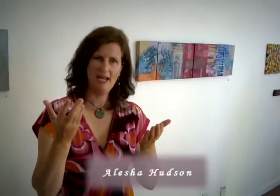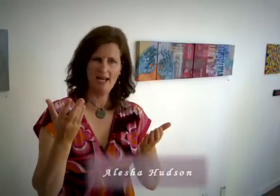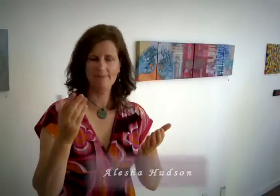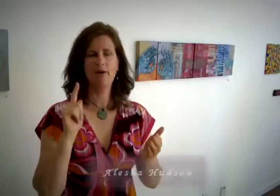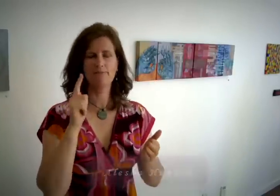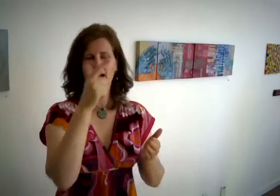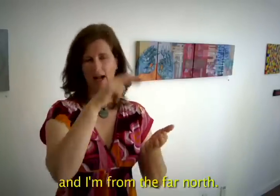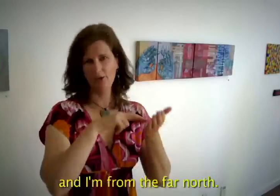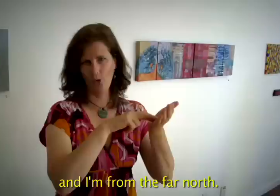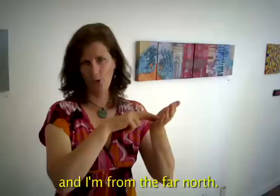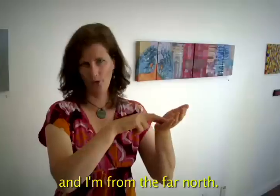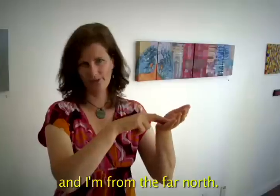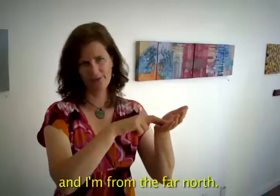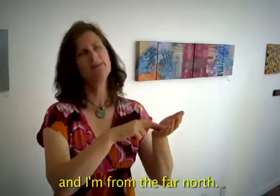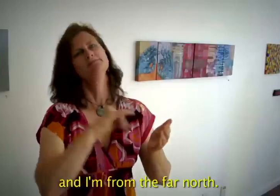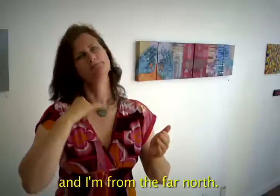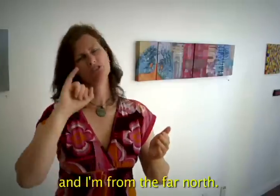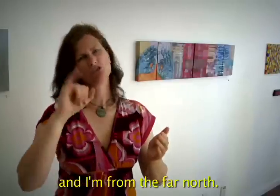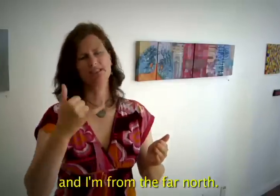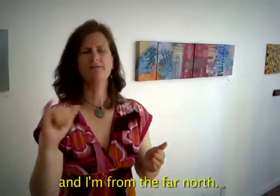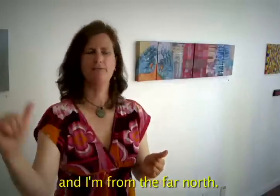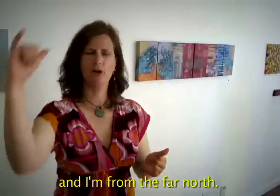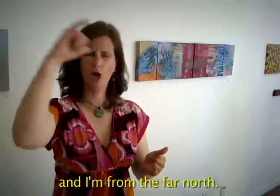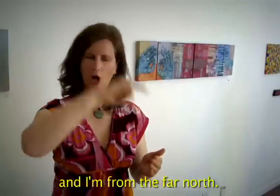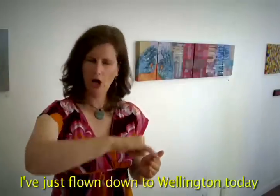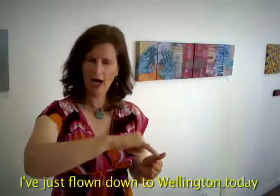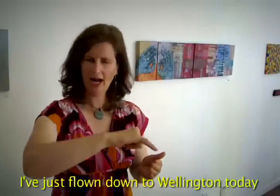Alicia Hudson, and I'm from the far north.